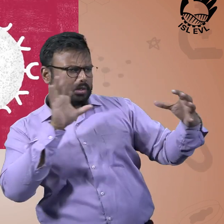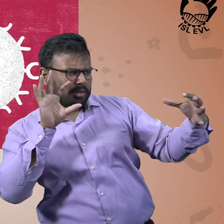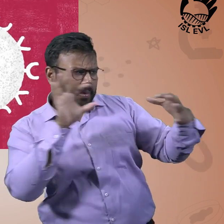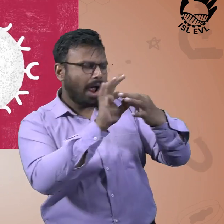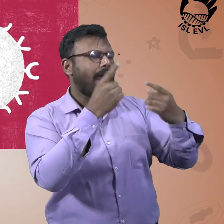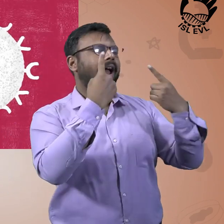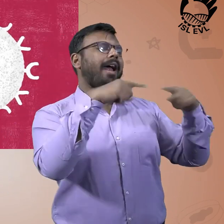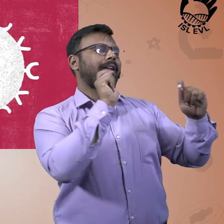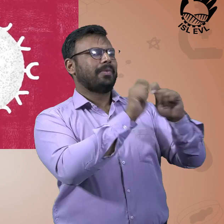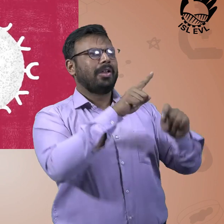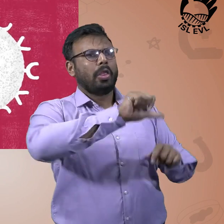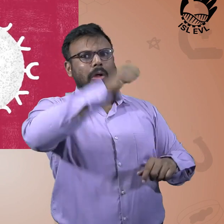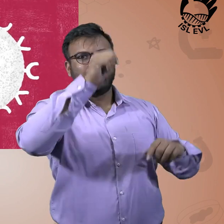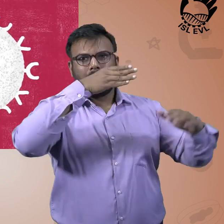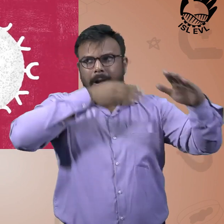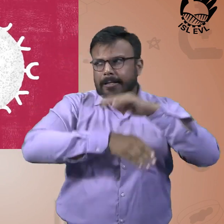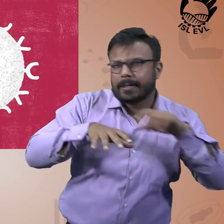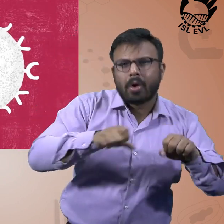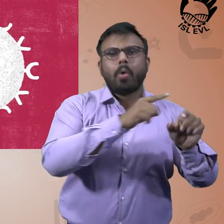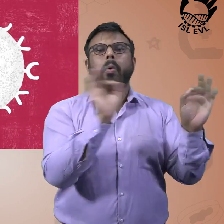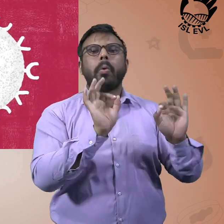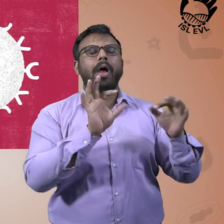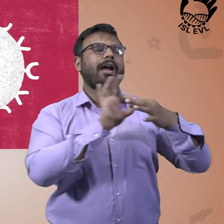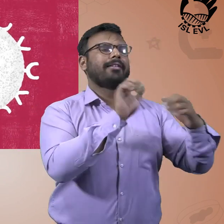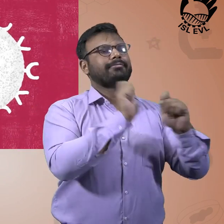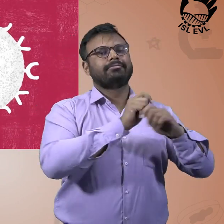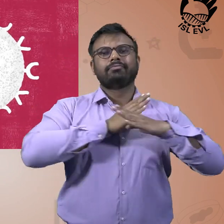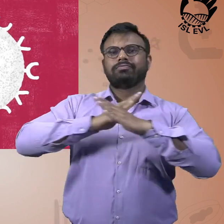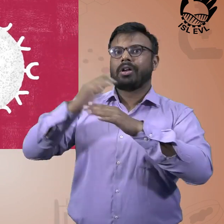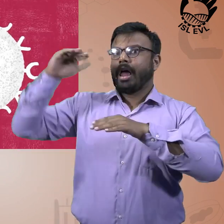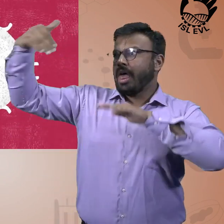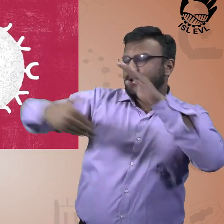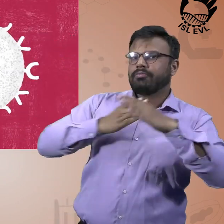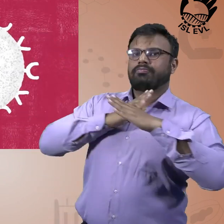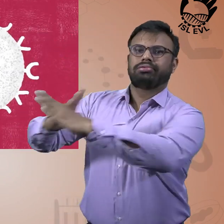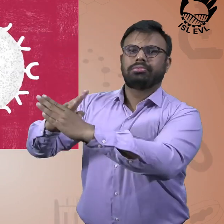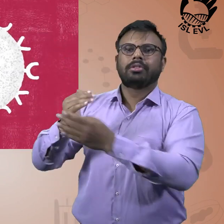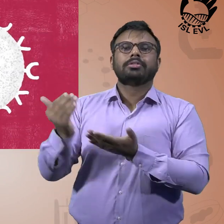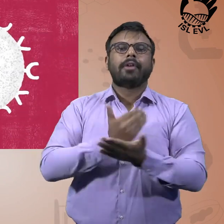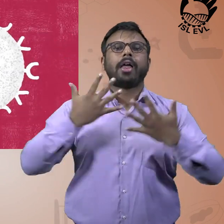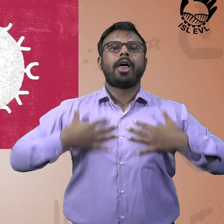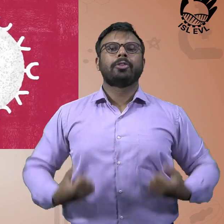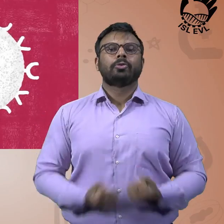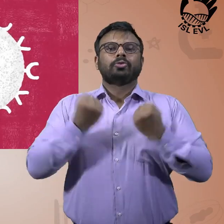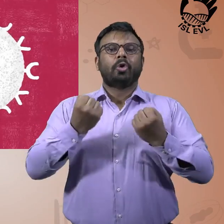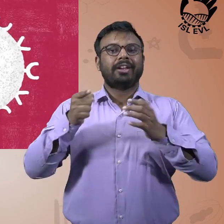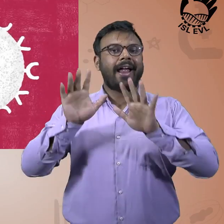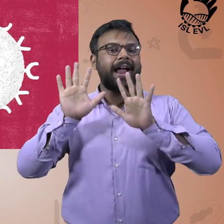compared to recognizing and identifying invading bodies and keeping us healthy